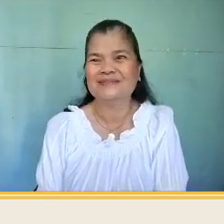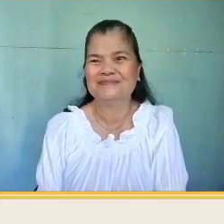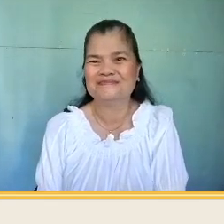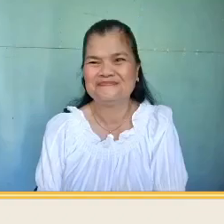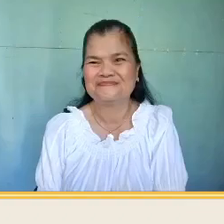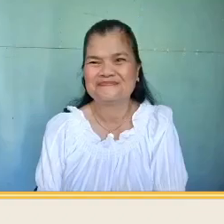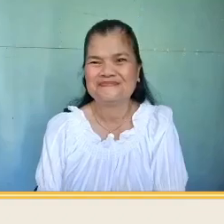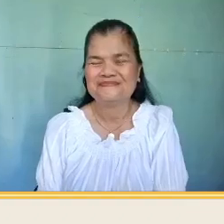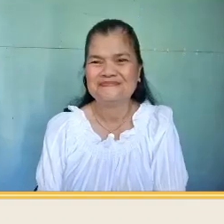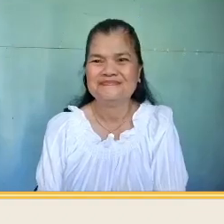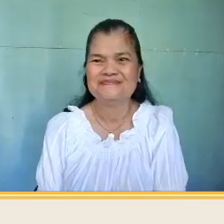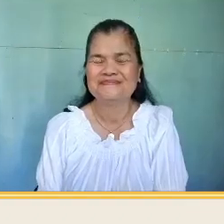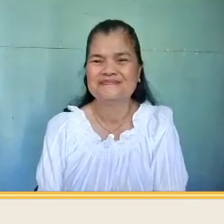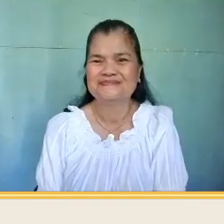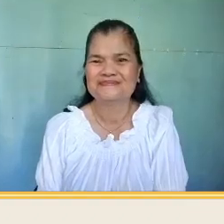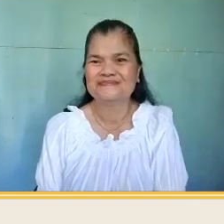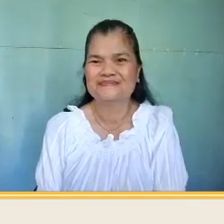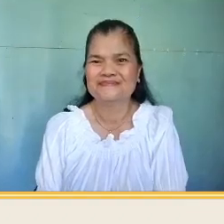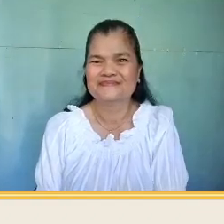begin.